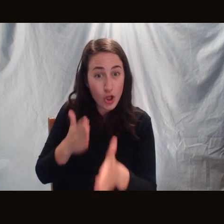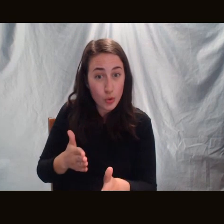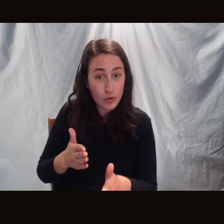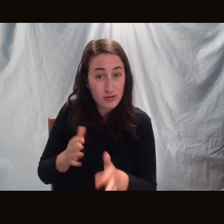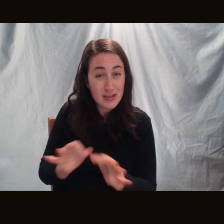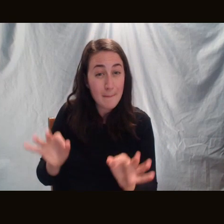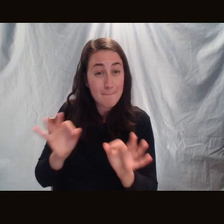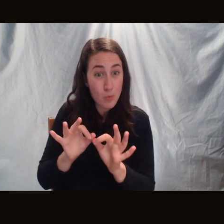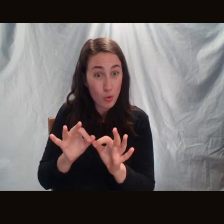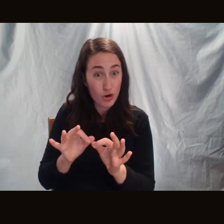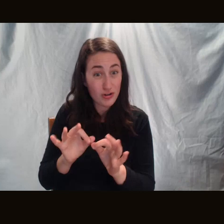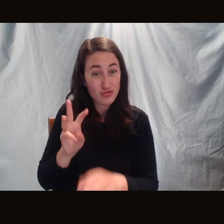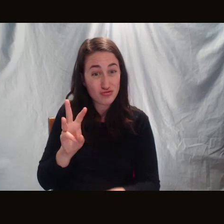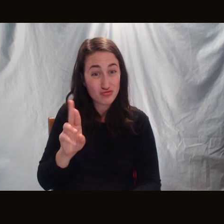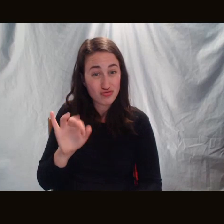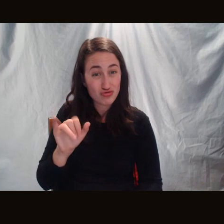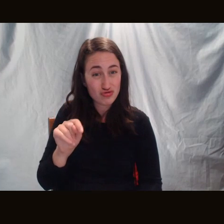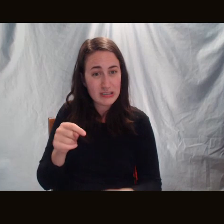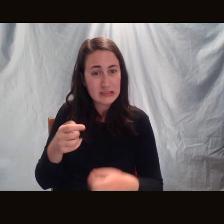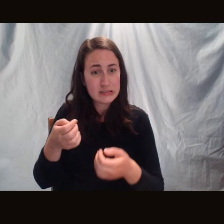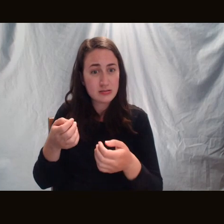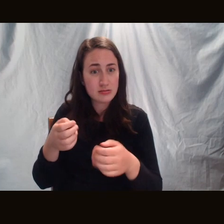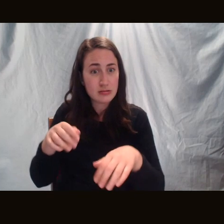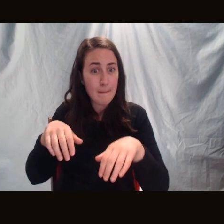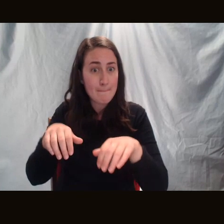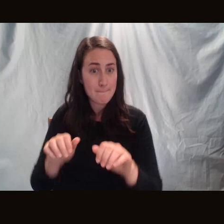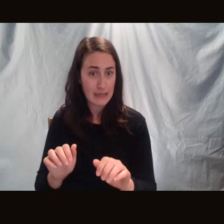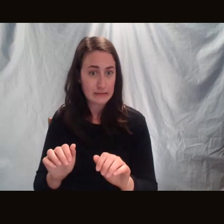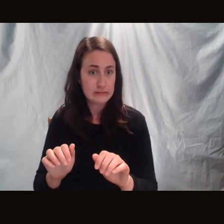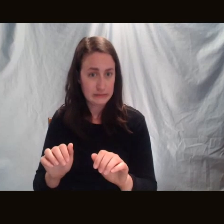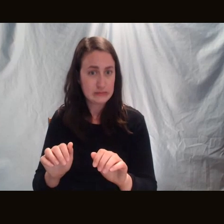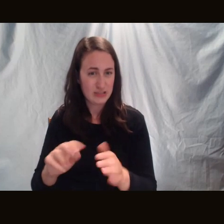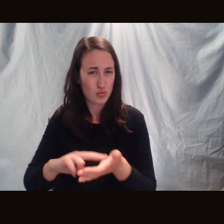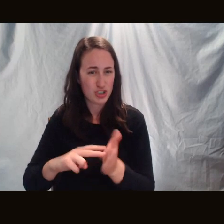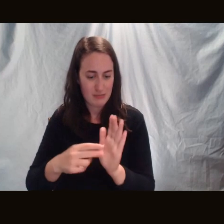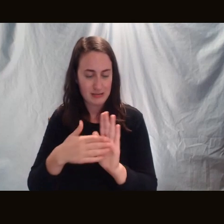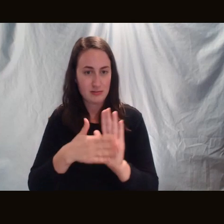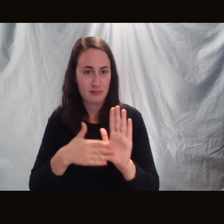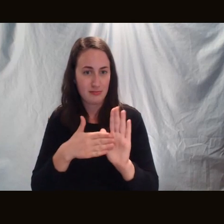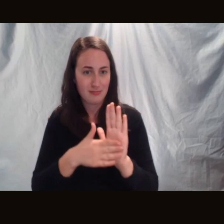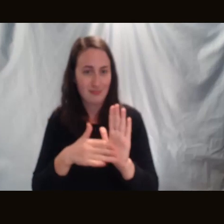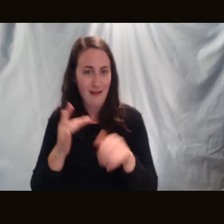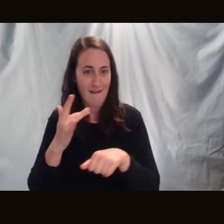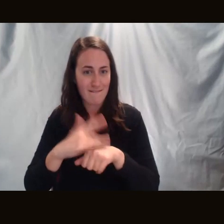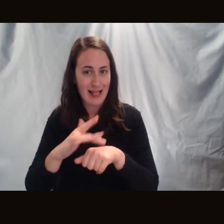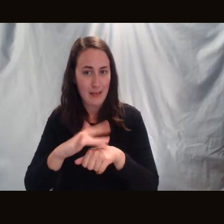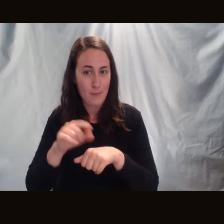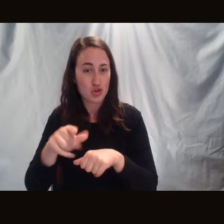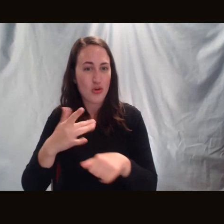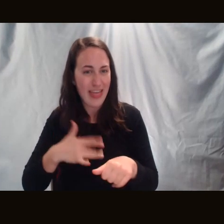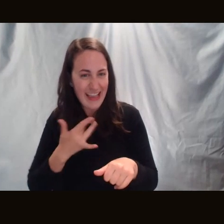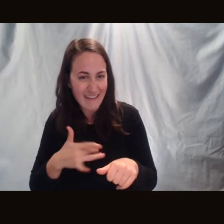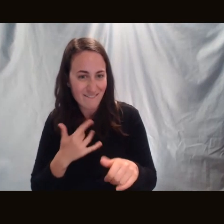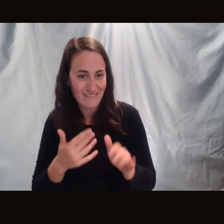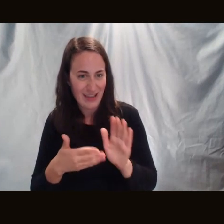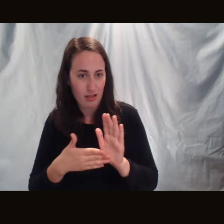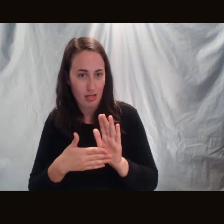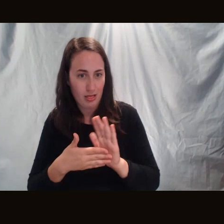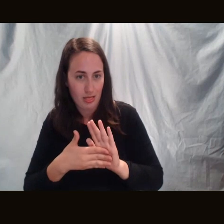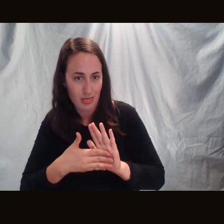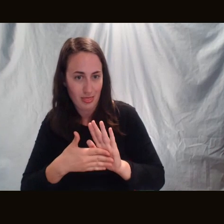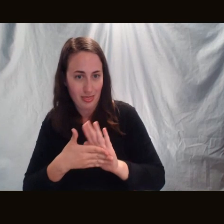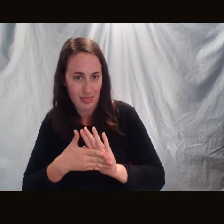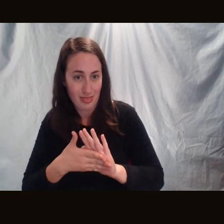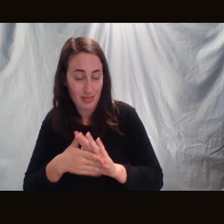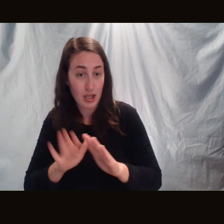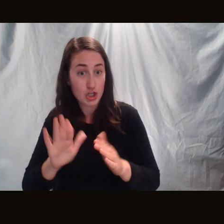wrist is bent, allowing the palm to be available for the leader to put pressure. The rest of the fingers